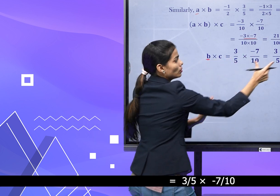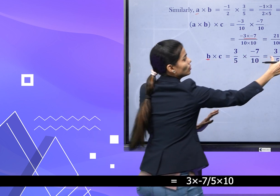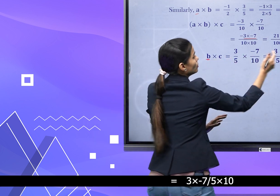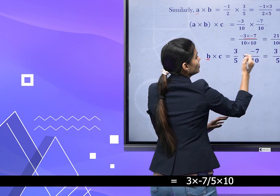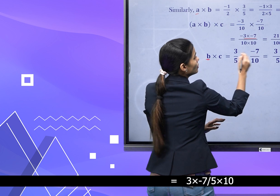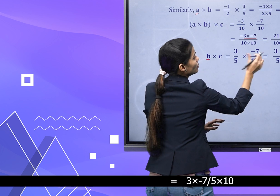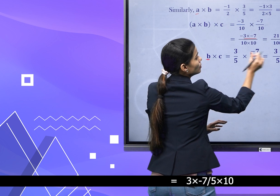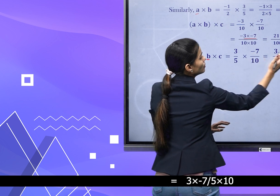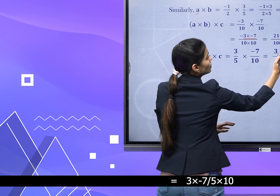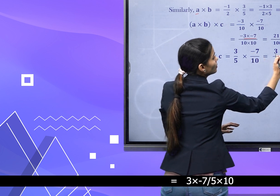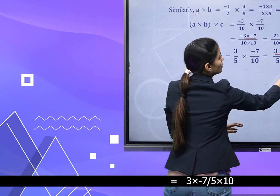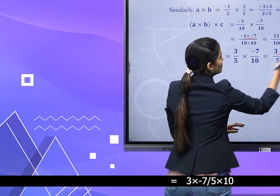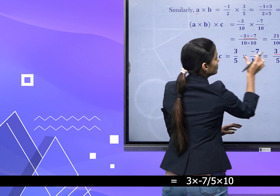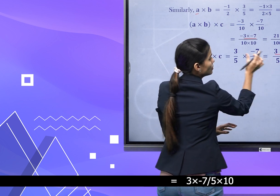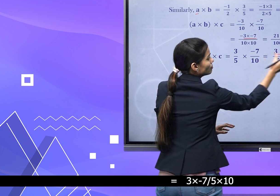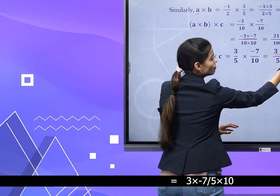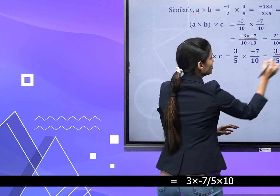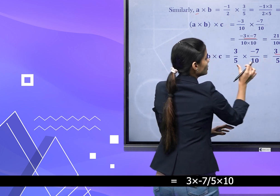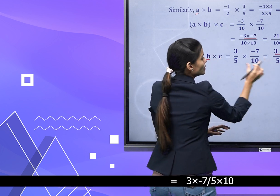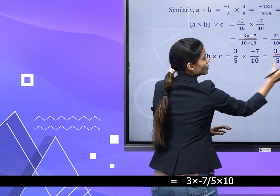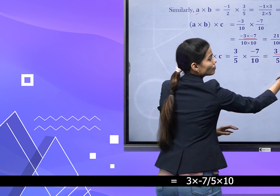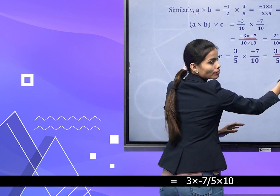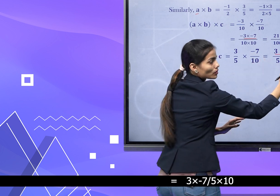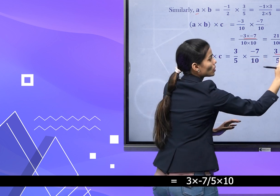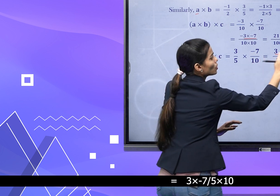is equal to 3 into minus 7 by 5 into 10